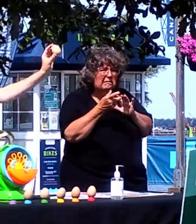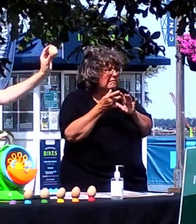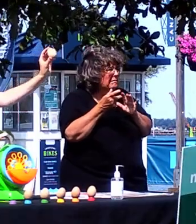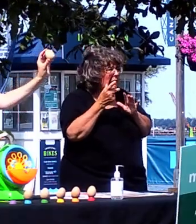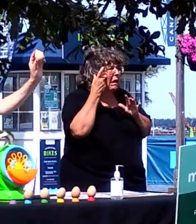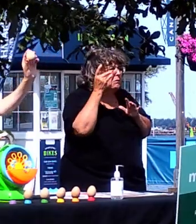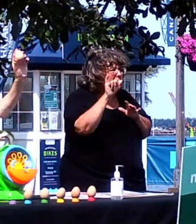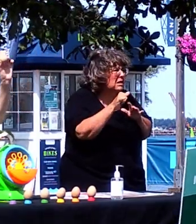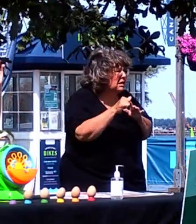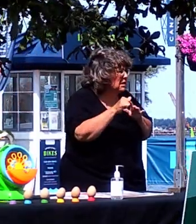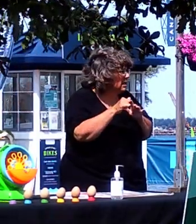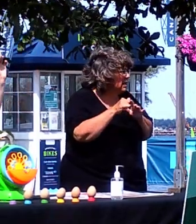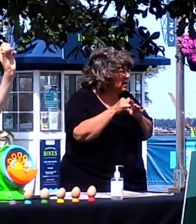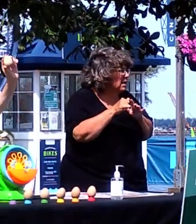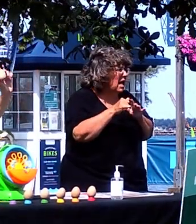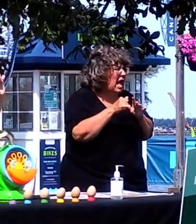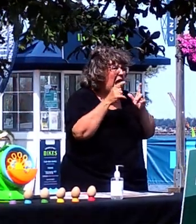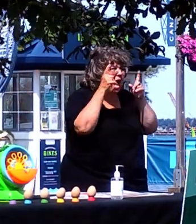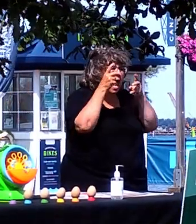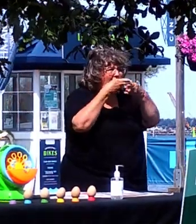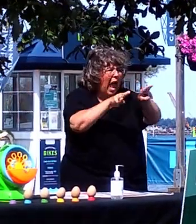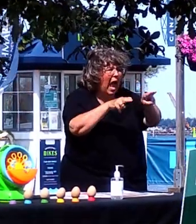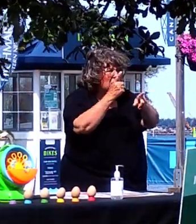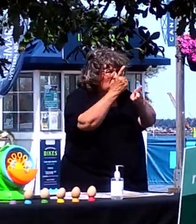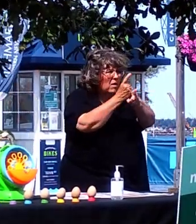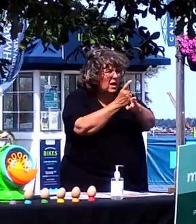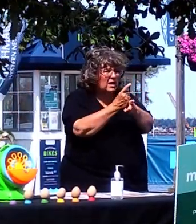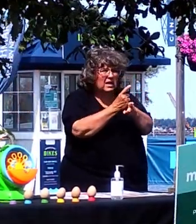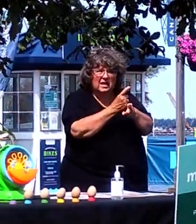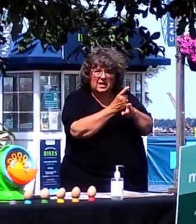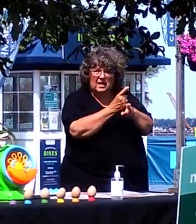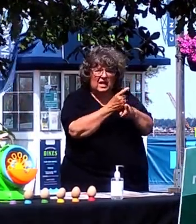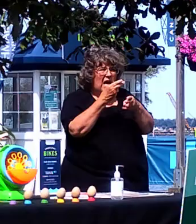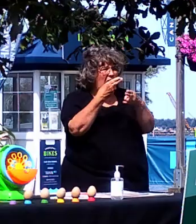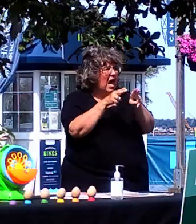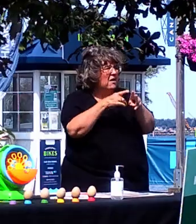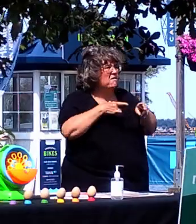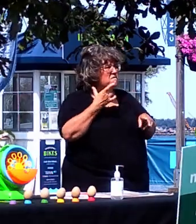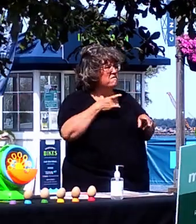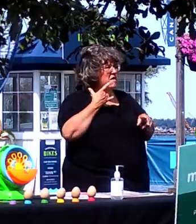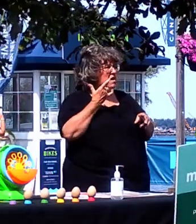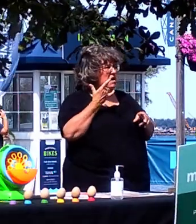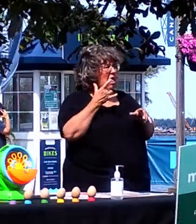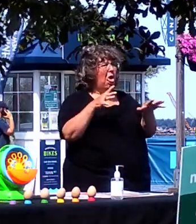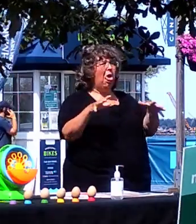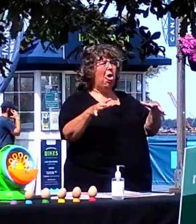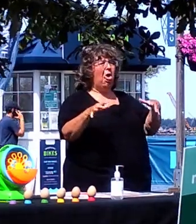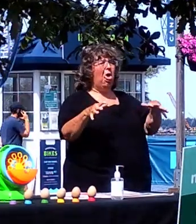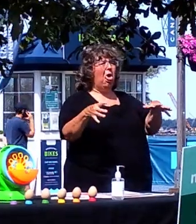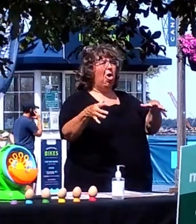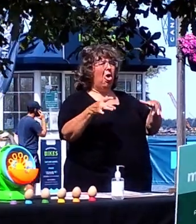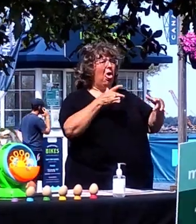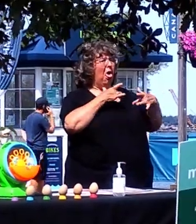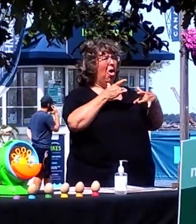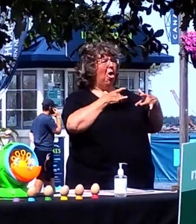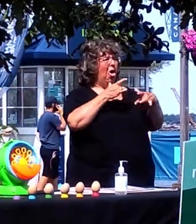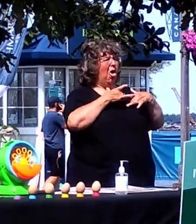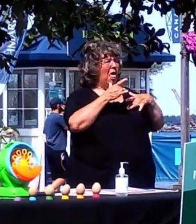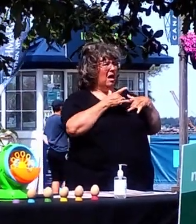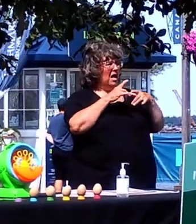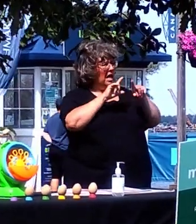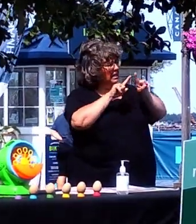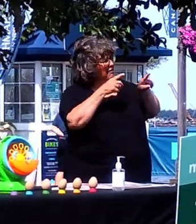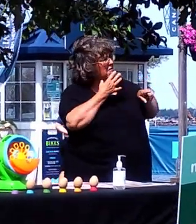Can you see it? It's an egg, you're so right. My egg is feeling a little bit nervous right now. When we look at